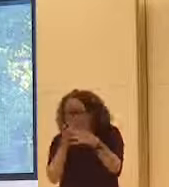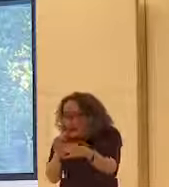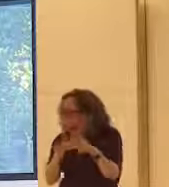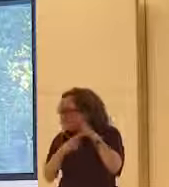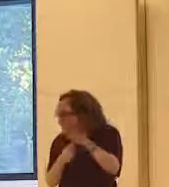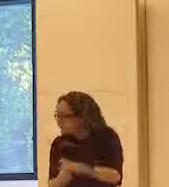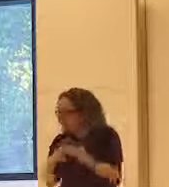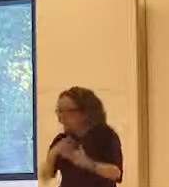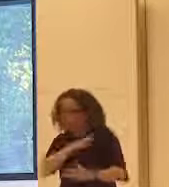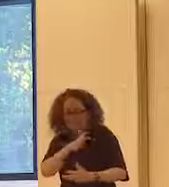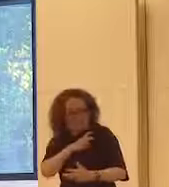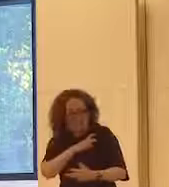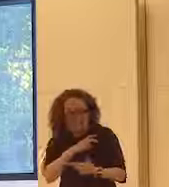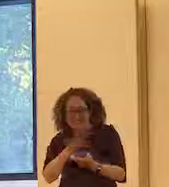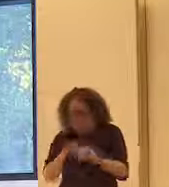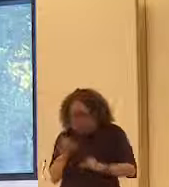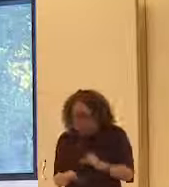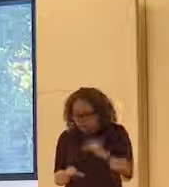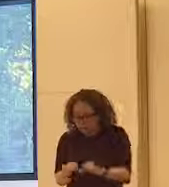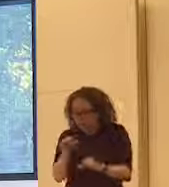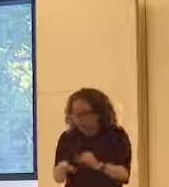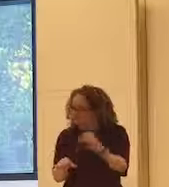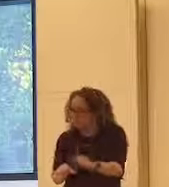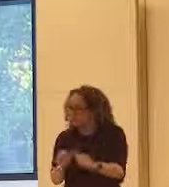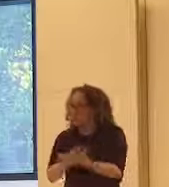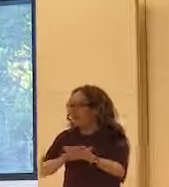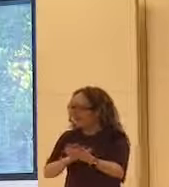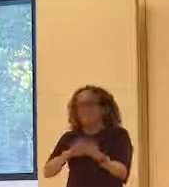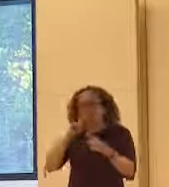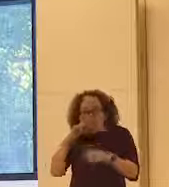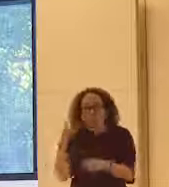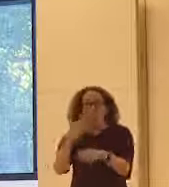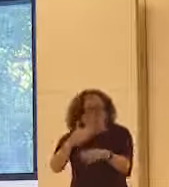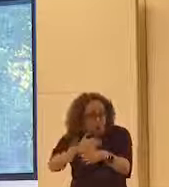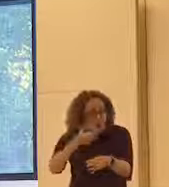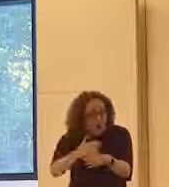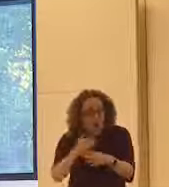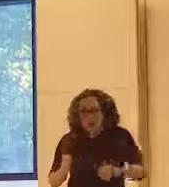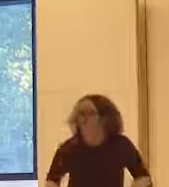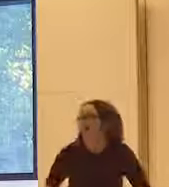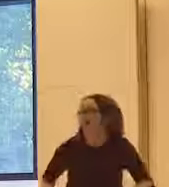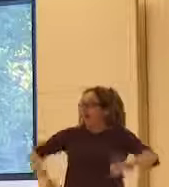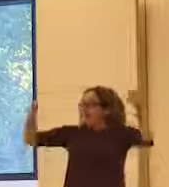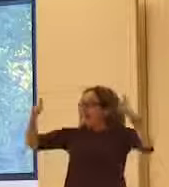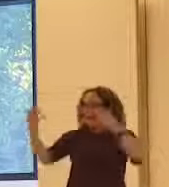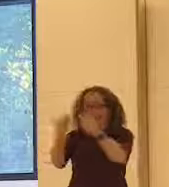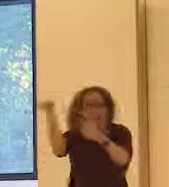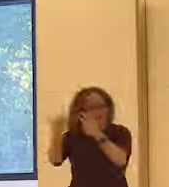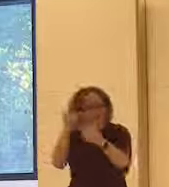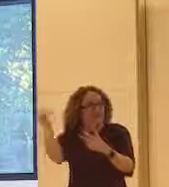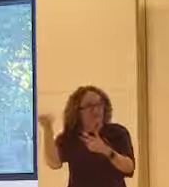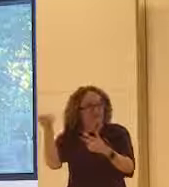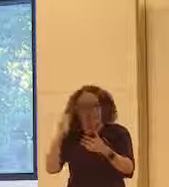treatment. So access to nurses who can deal with their problems and